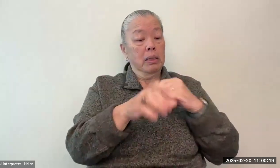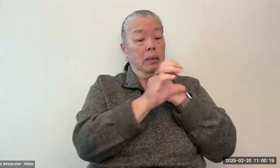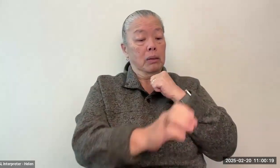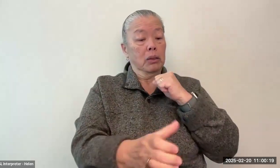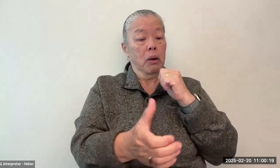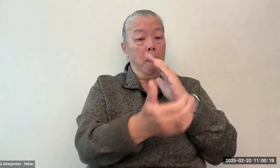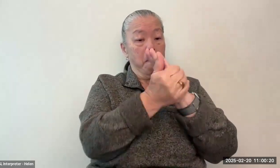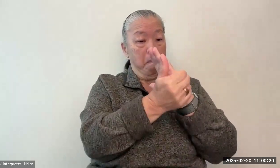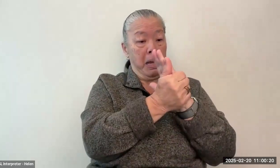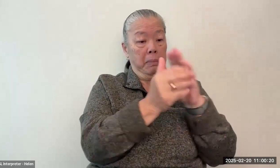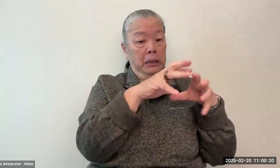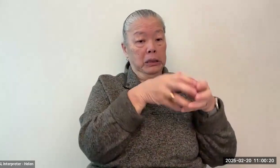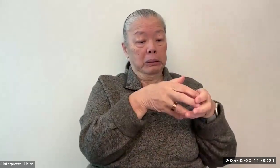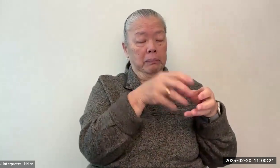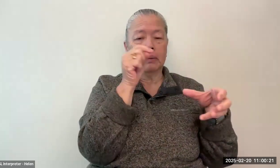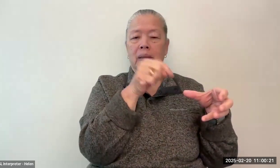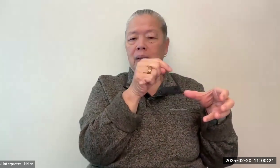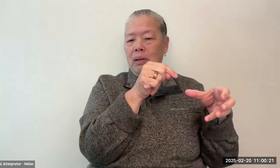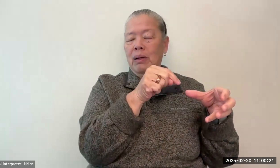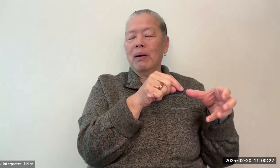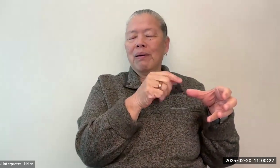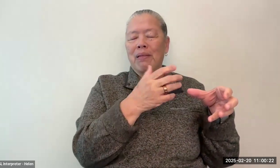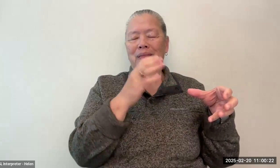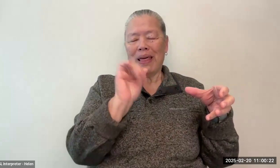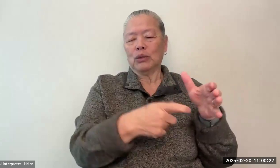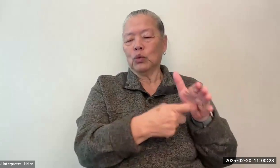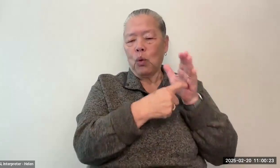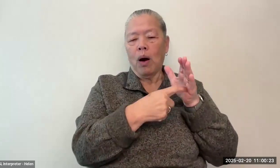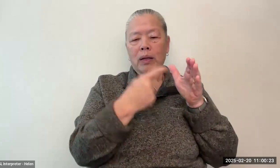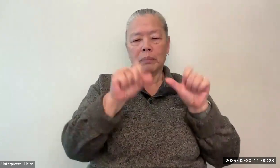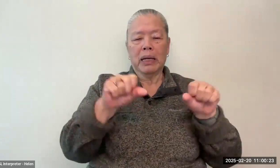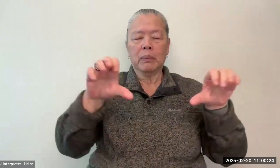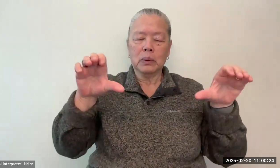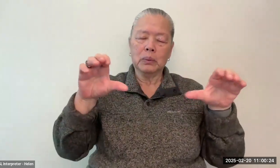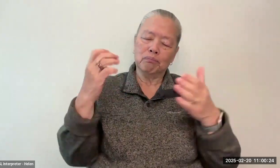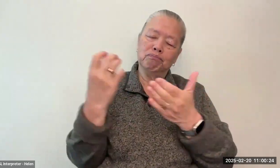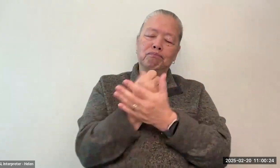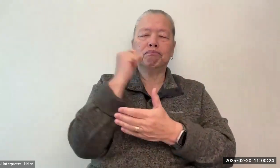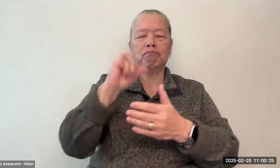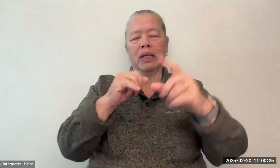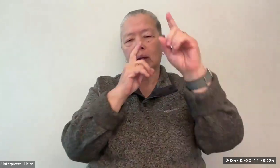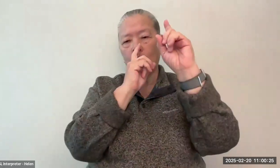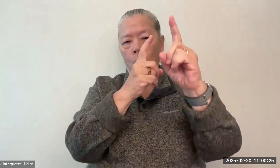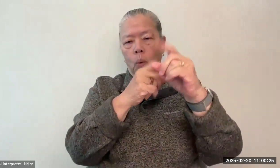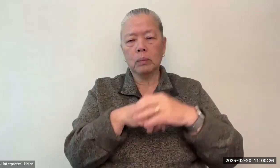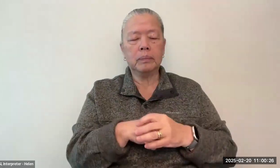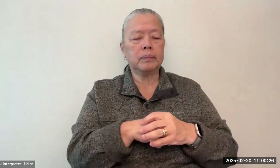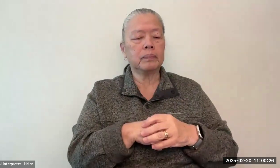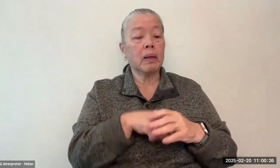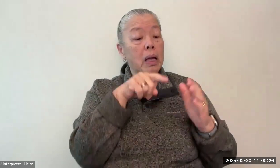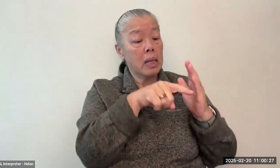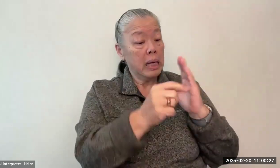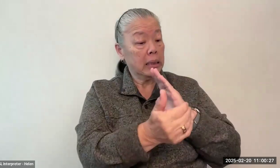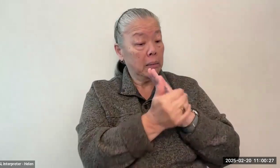consider is the necessary step to do that. These amendments